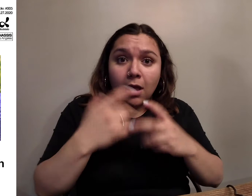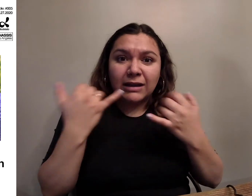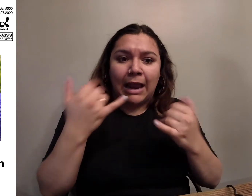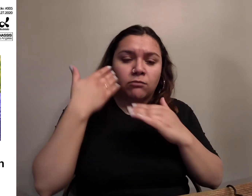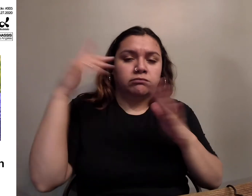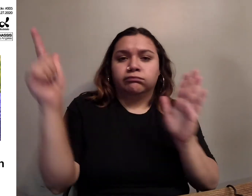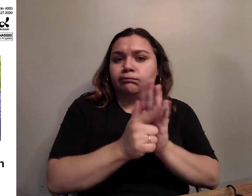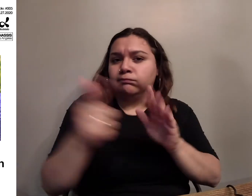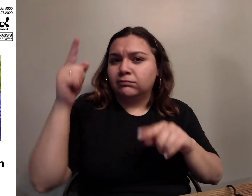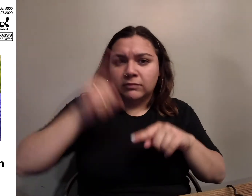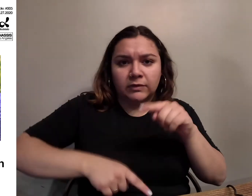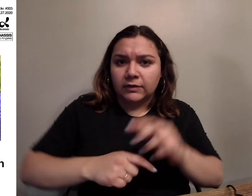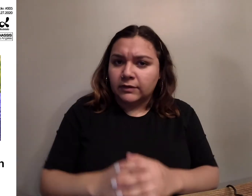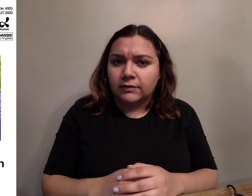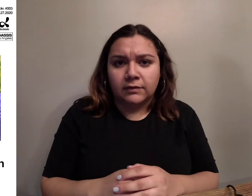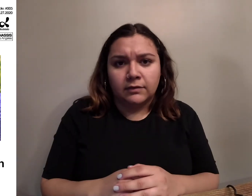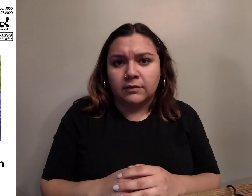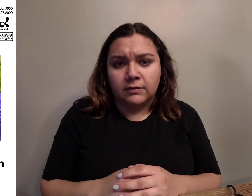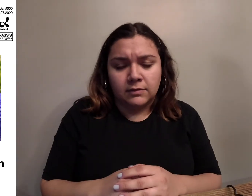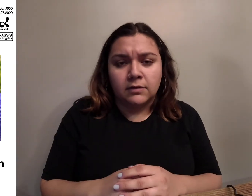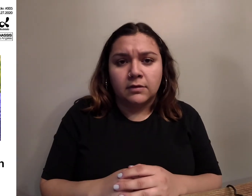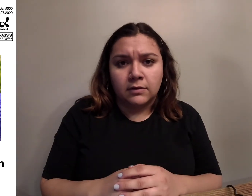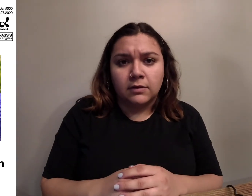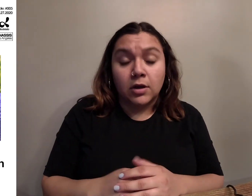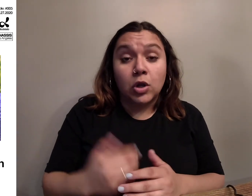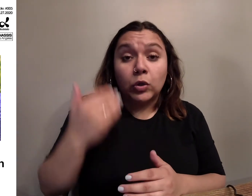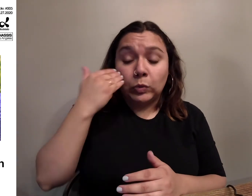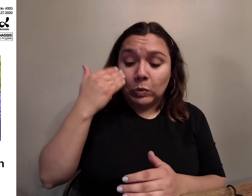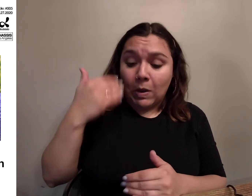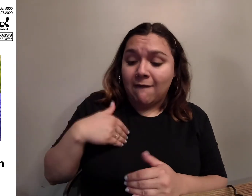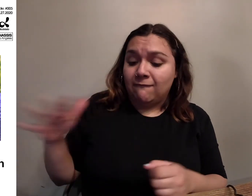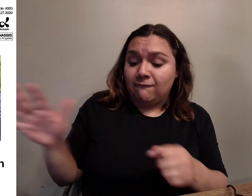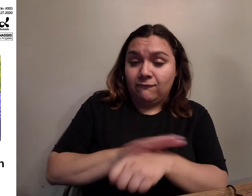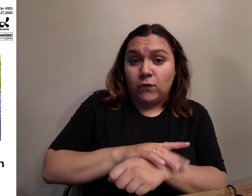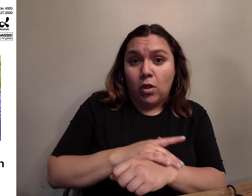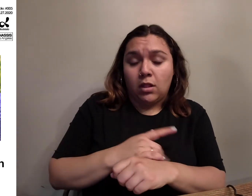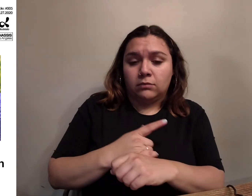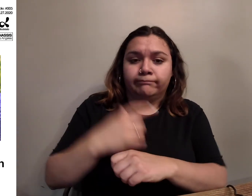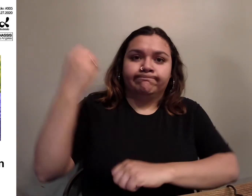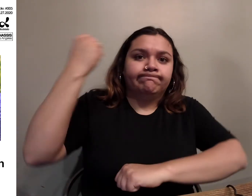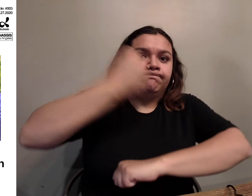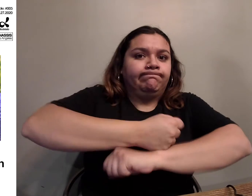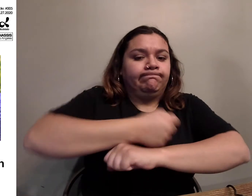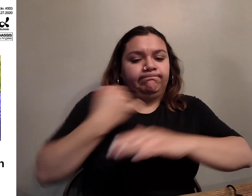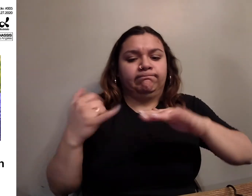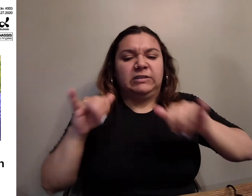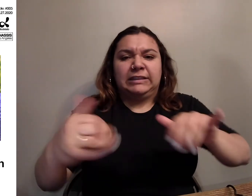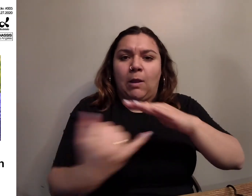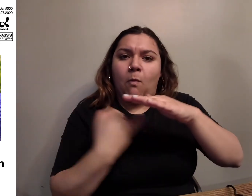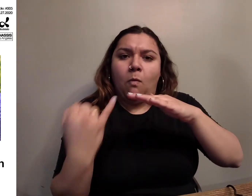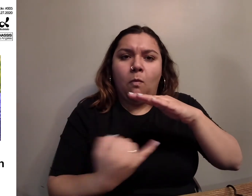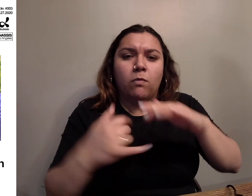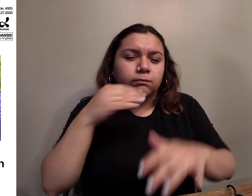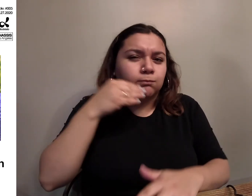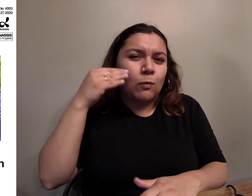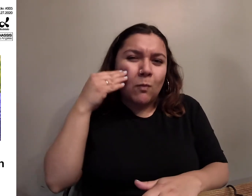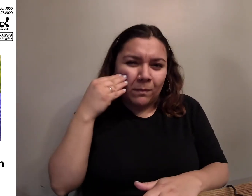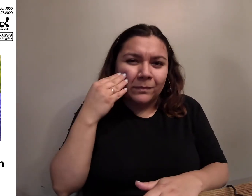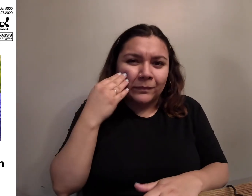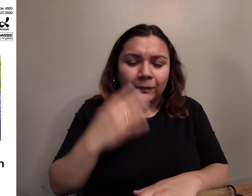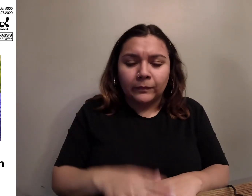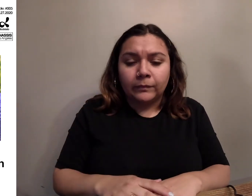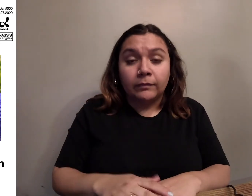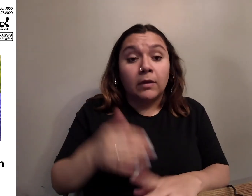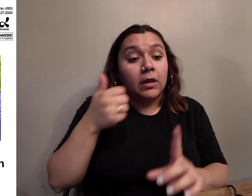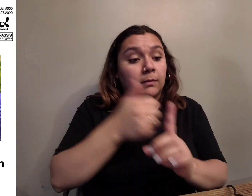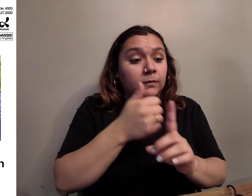there. And all, they're on complete lockdown just as we are here. As they are in